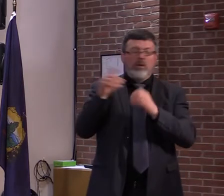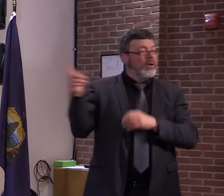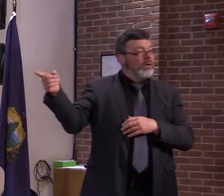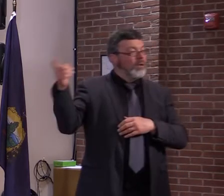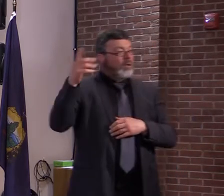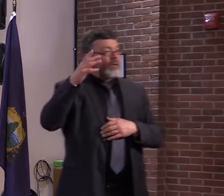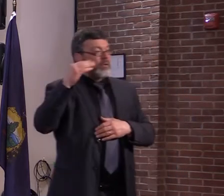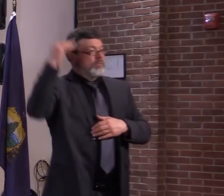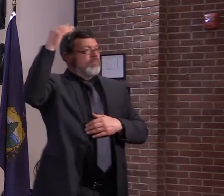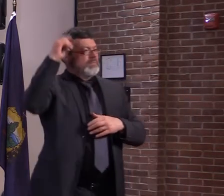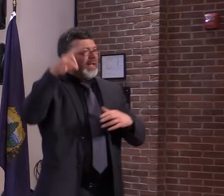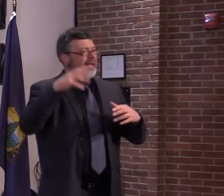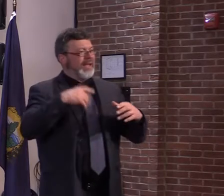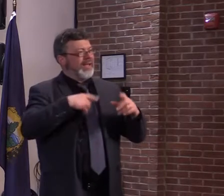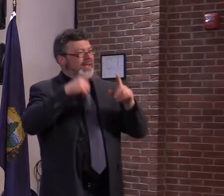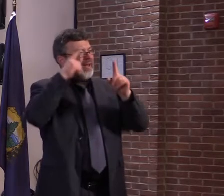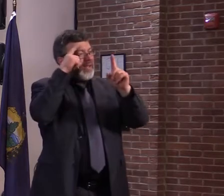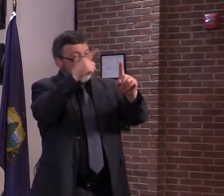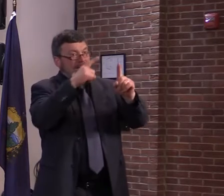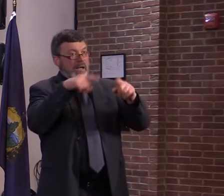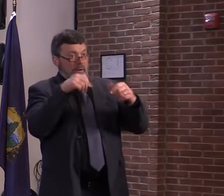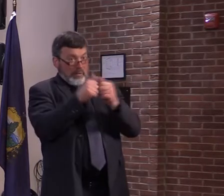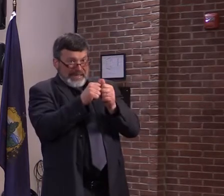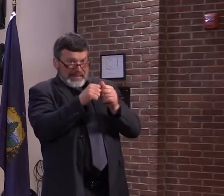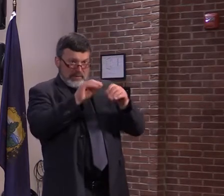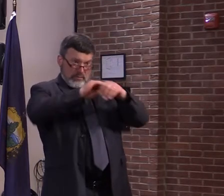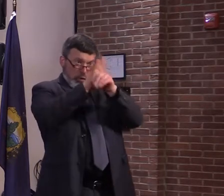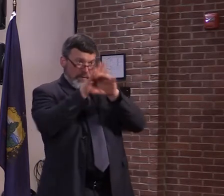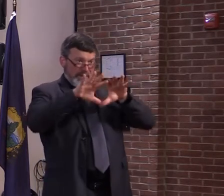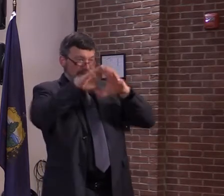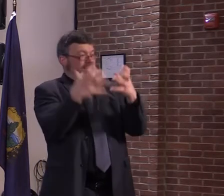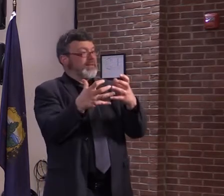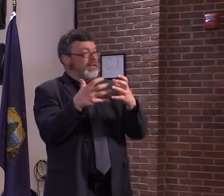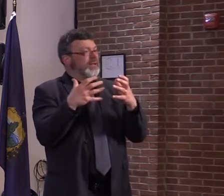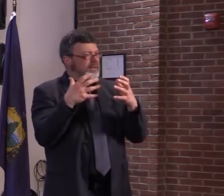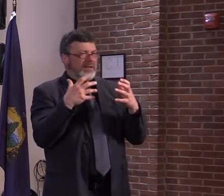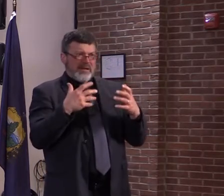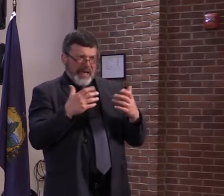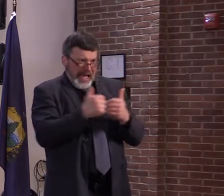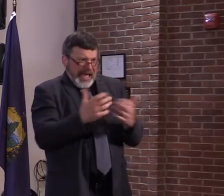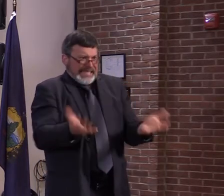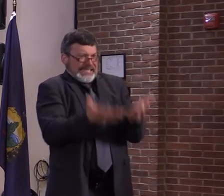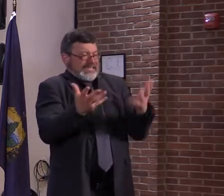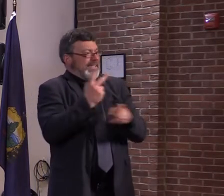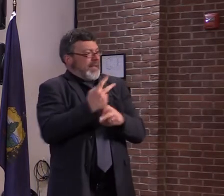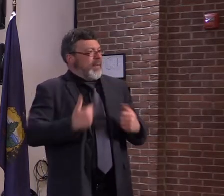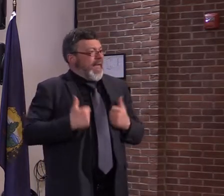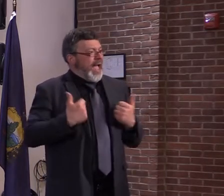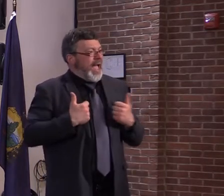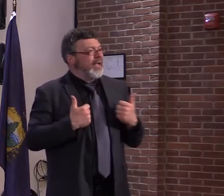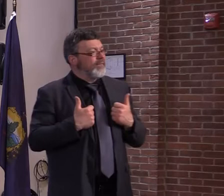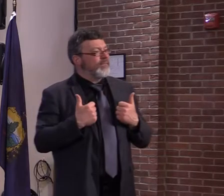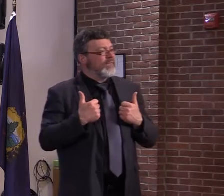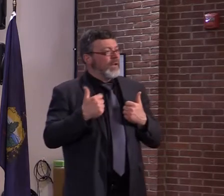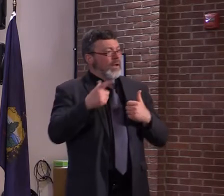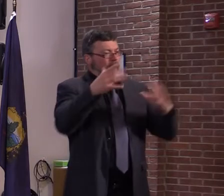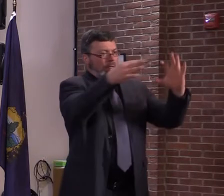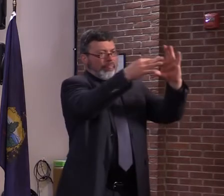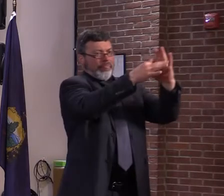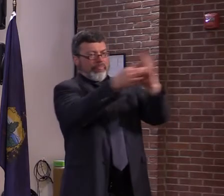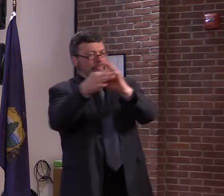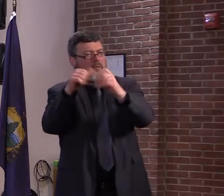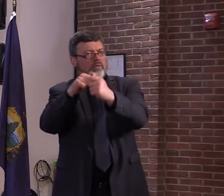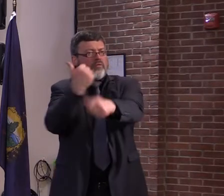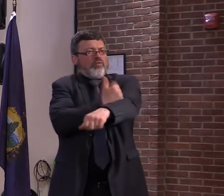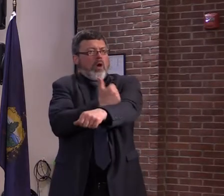use that term, during the pandemic. And there are now more people connected to treatment through the Hub and Spoke program